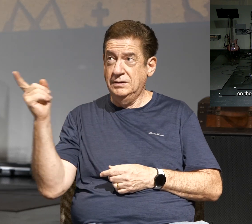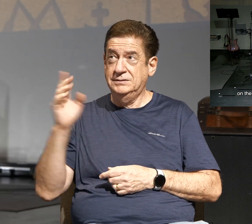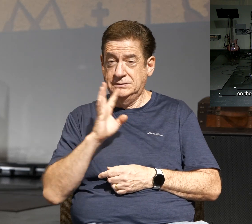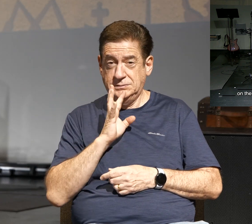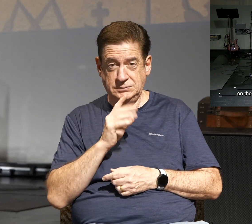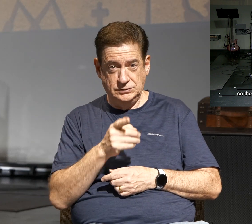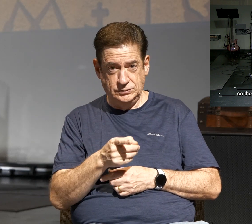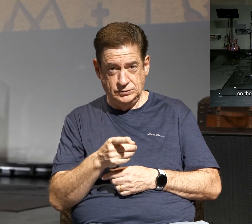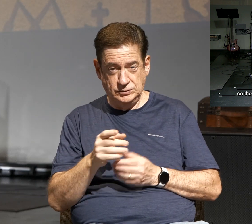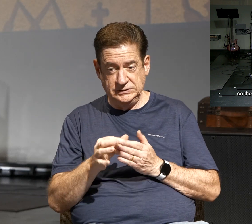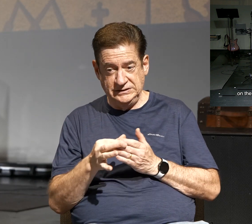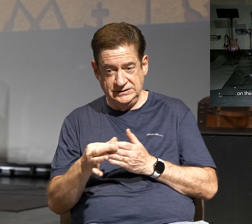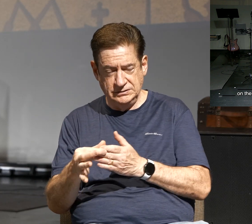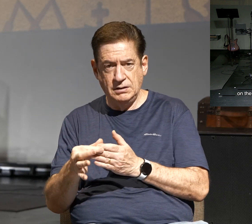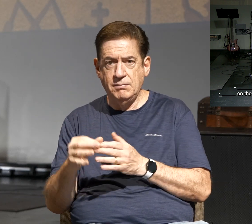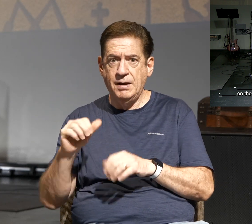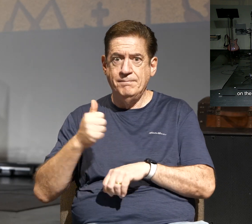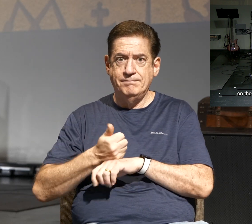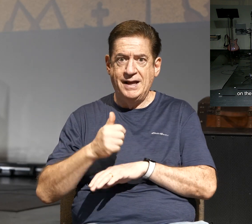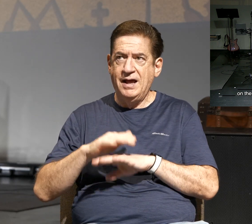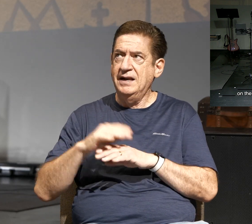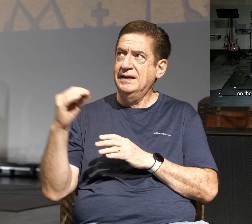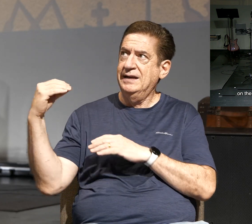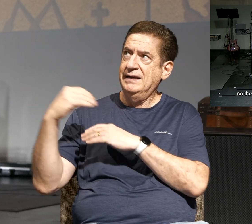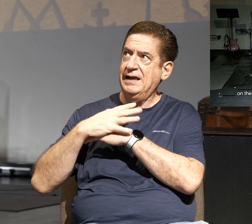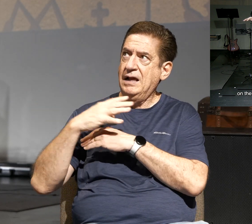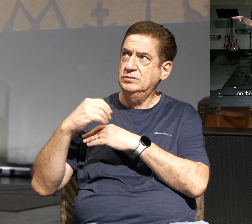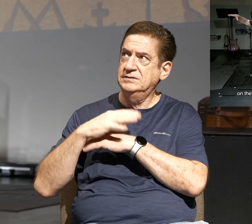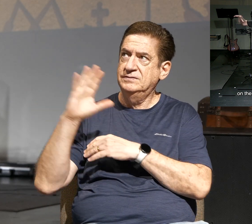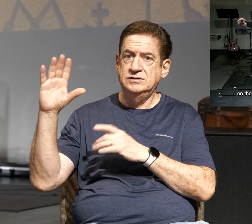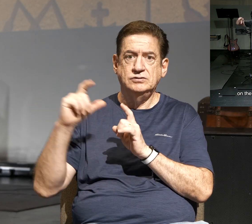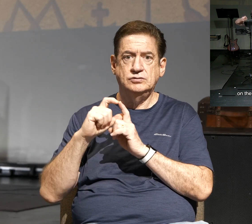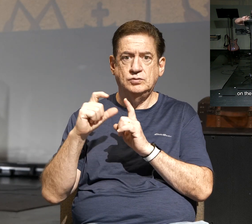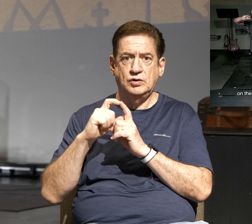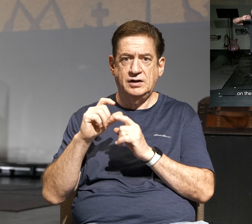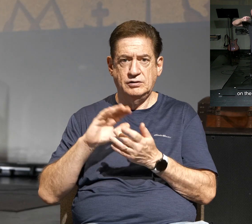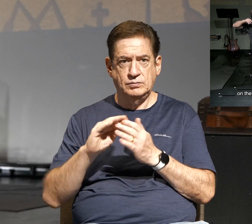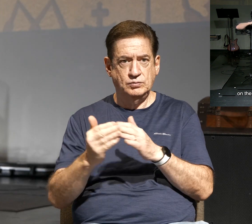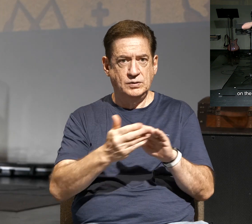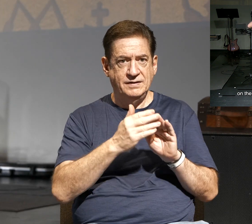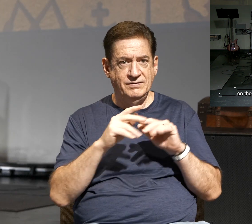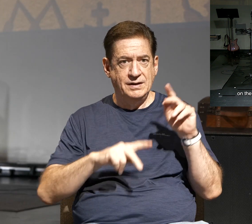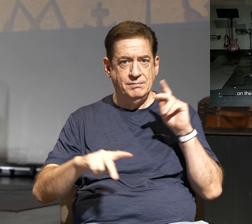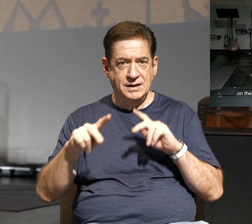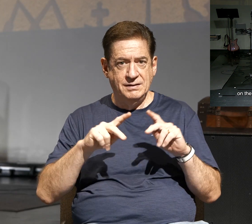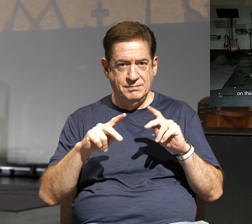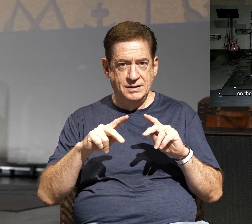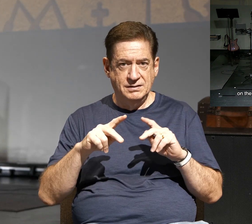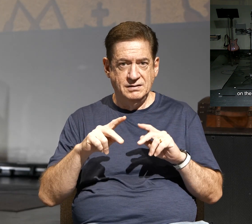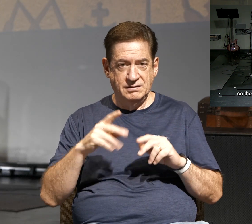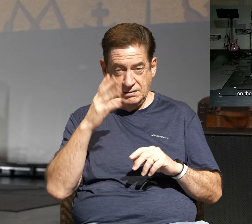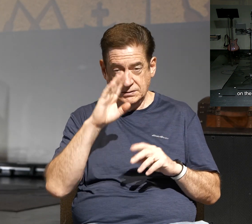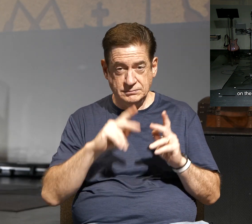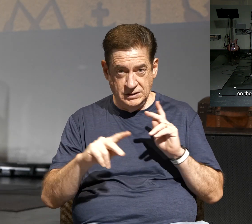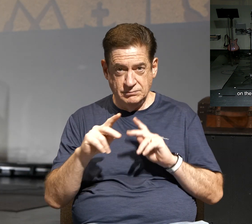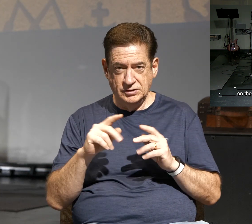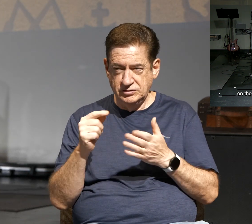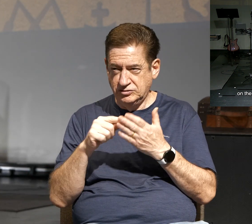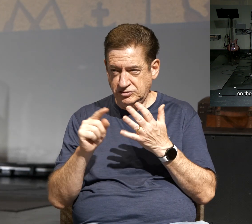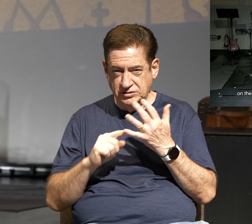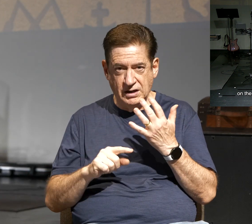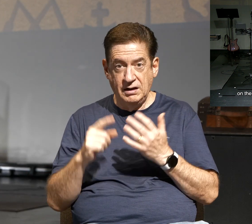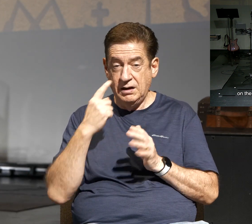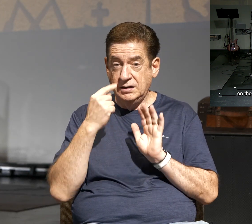also do that based on the counsel of his word. And then the community of God's people. So you need those three. That would be kind of a checklist of